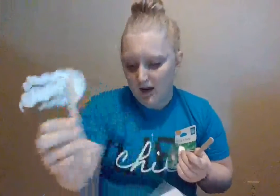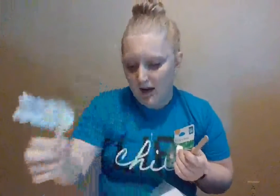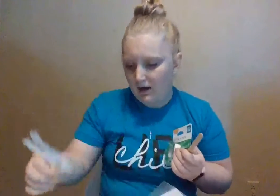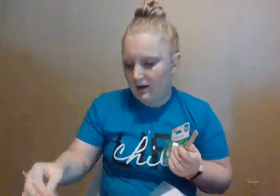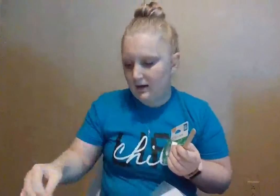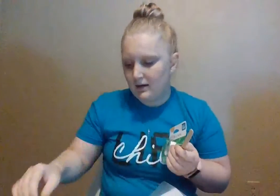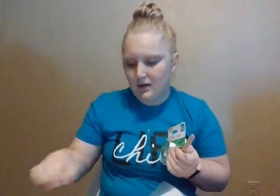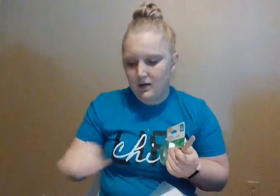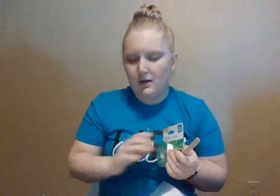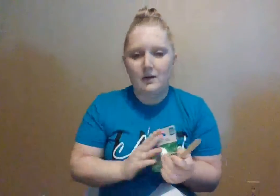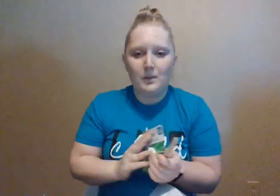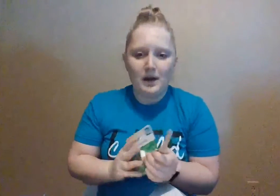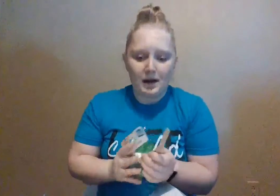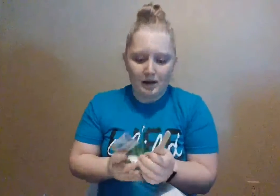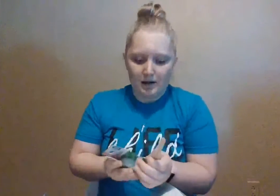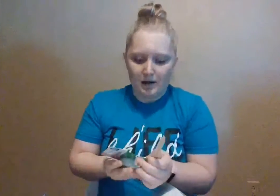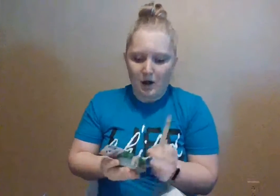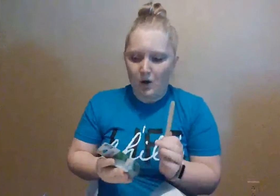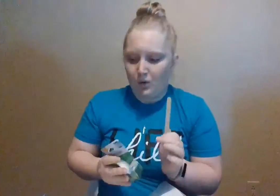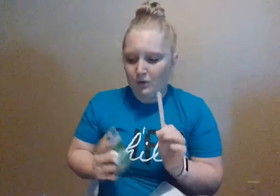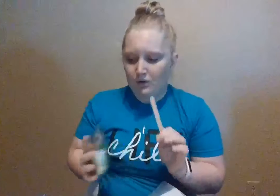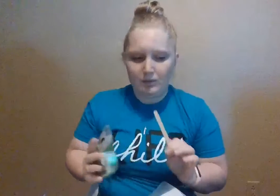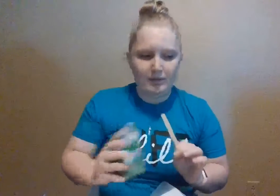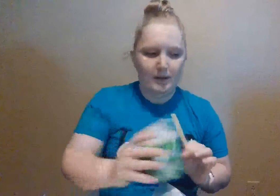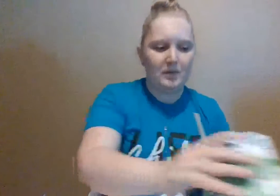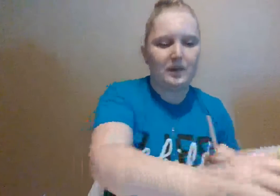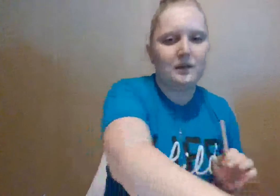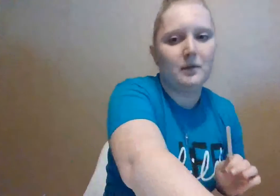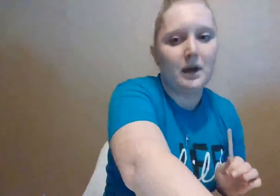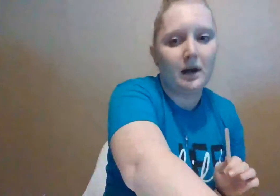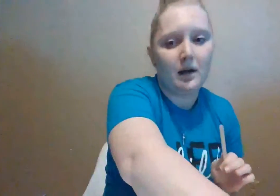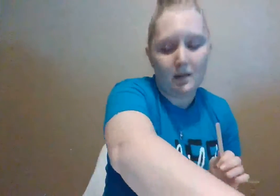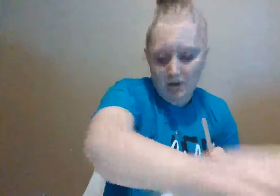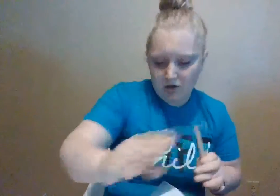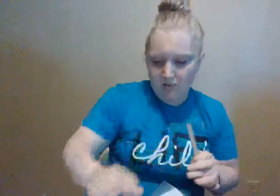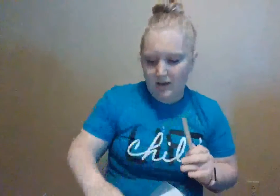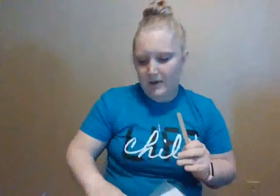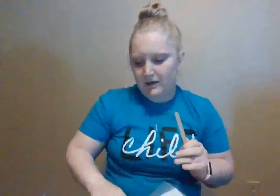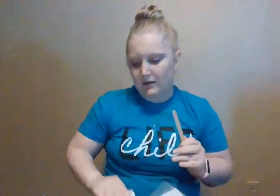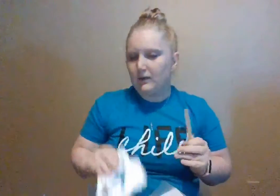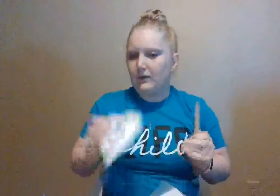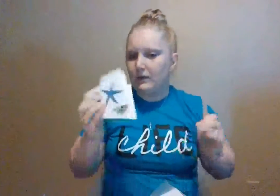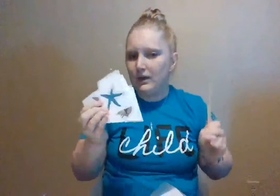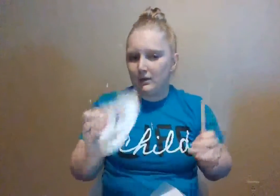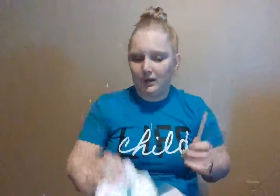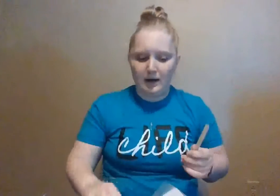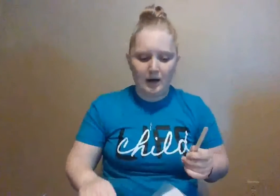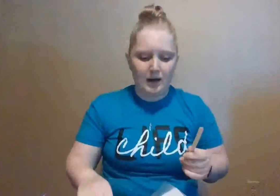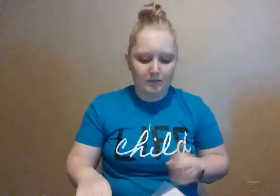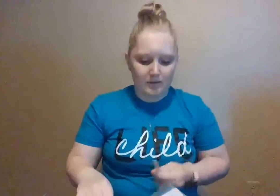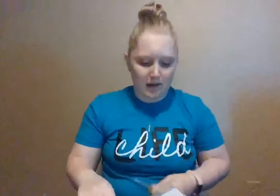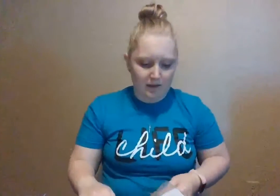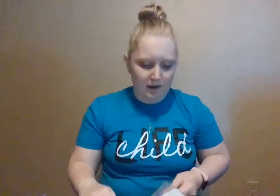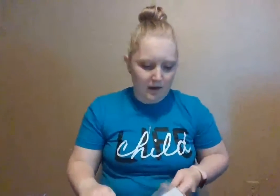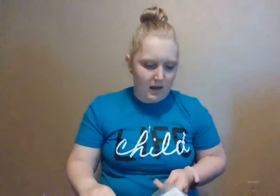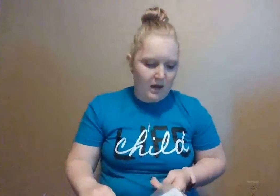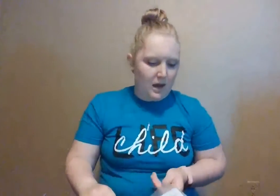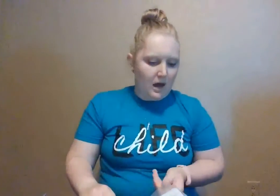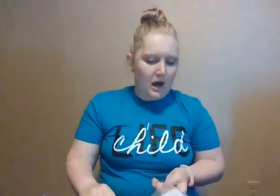back. So we're not going to go too in depth into doing a bunch of them. I do have a few that we're going to cut out together, but